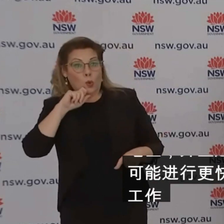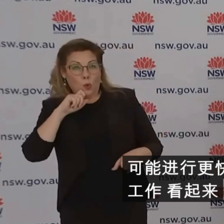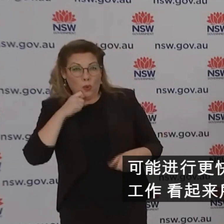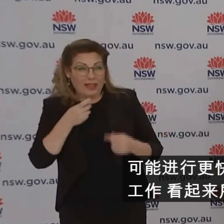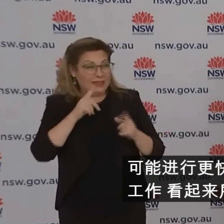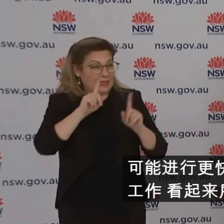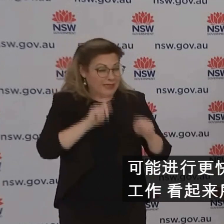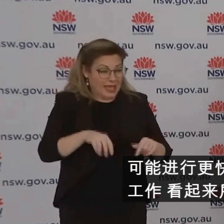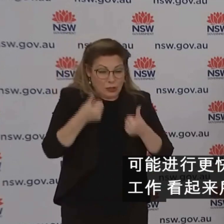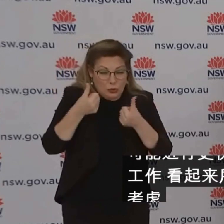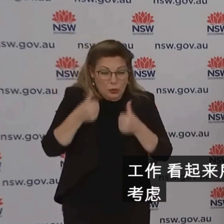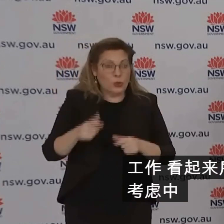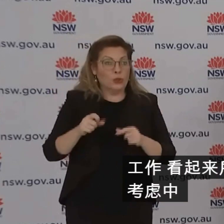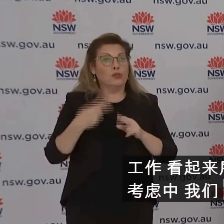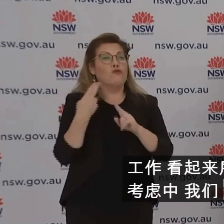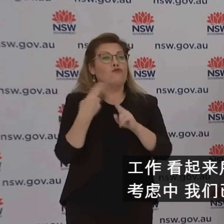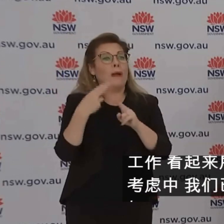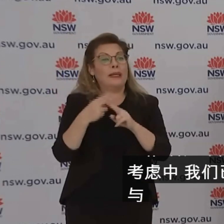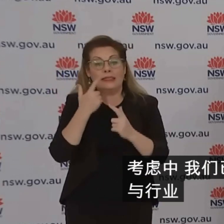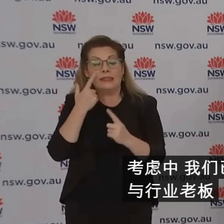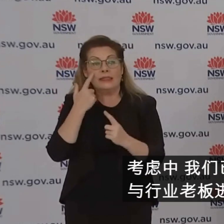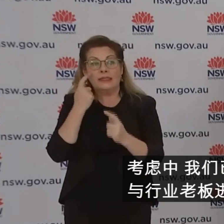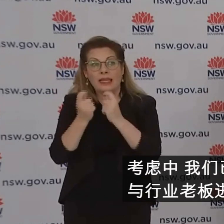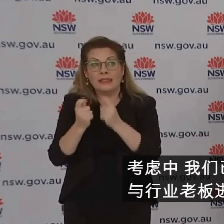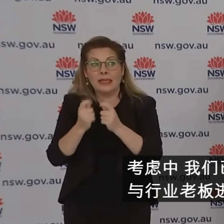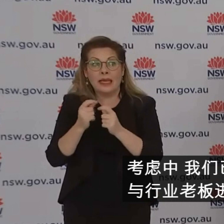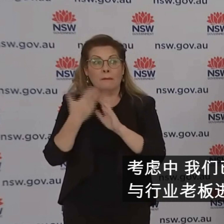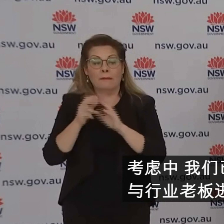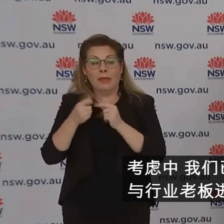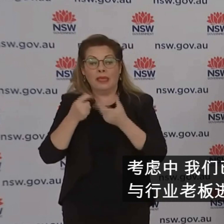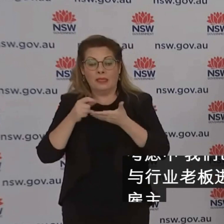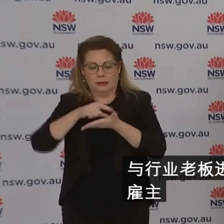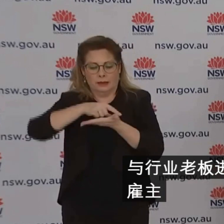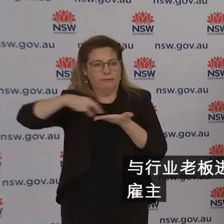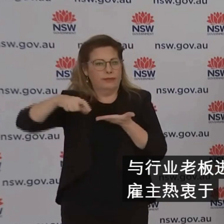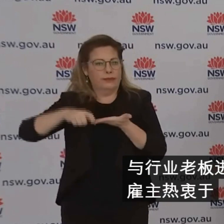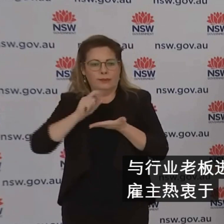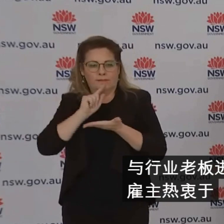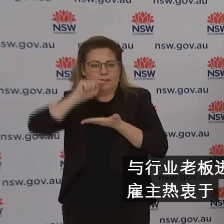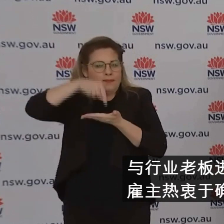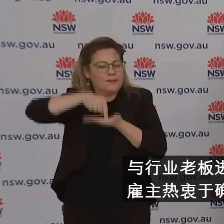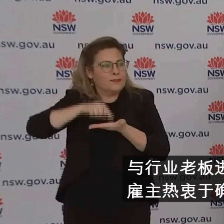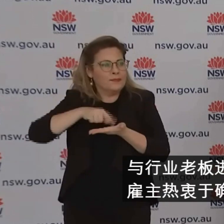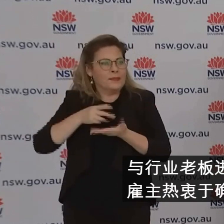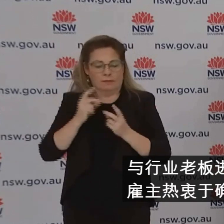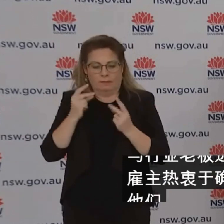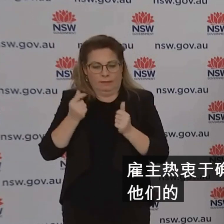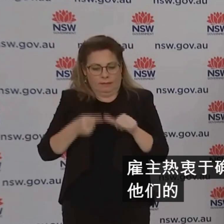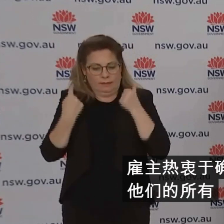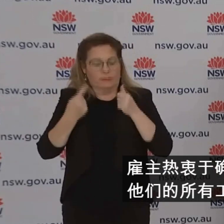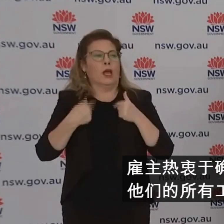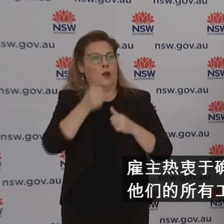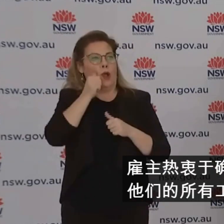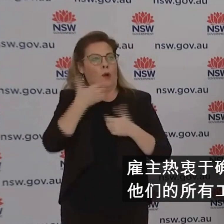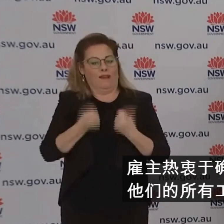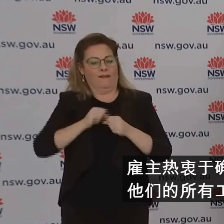used in workplaces? Look, all those things are being considered. We've had very good conversations with industry. Bosses and employers are keen to make sure not only that all